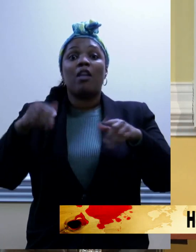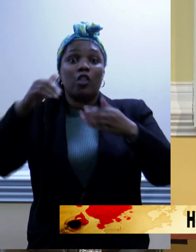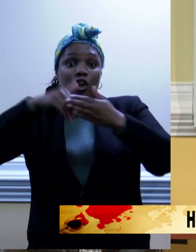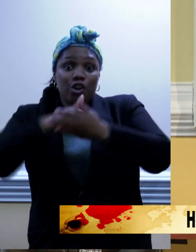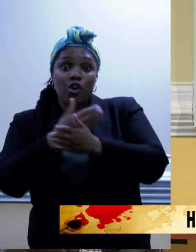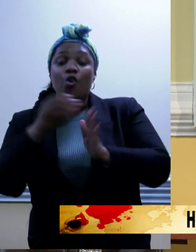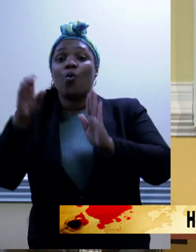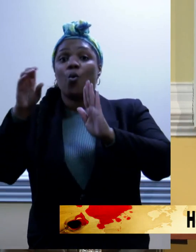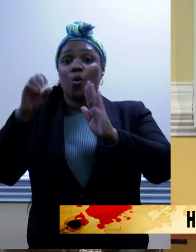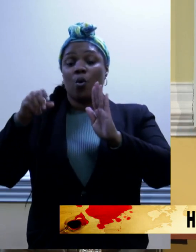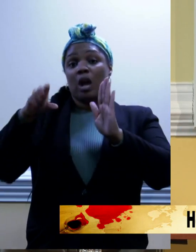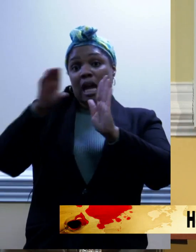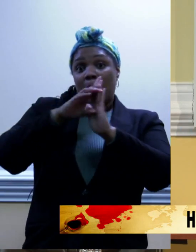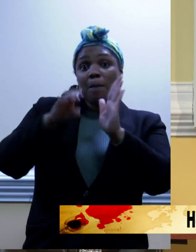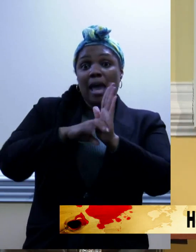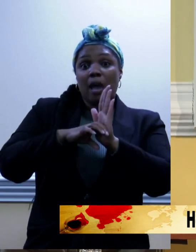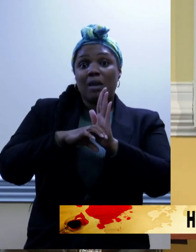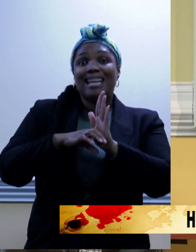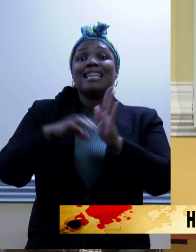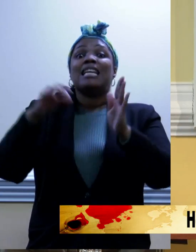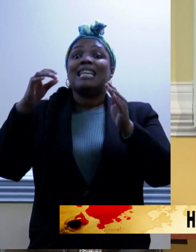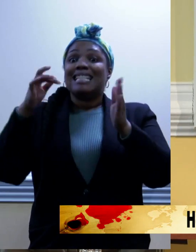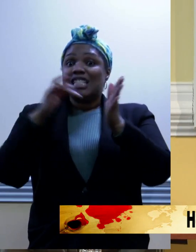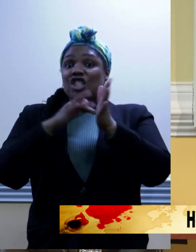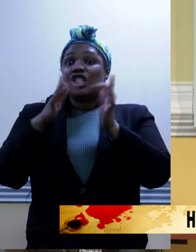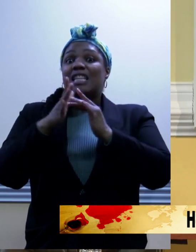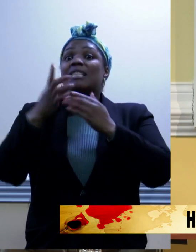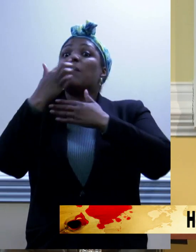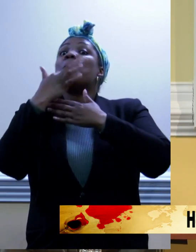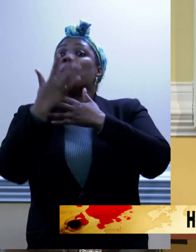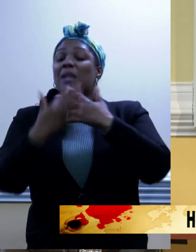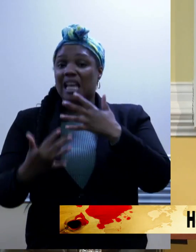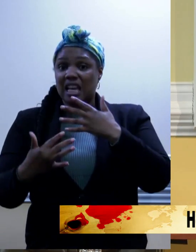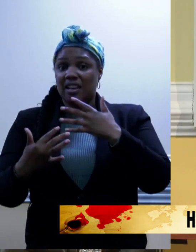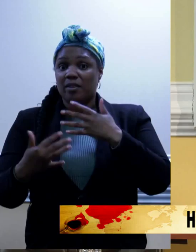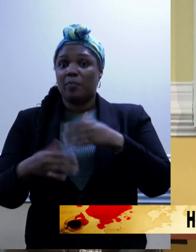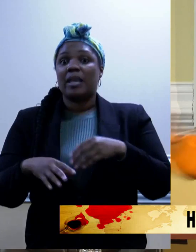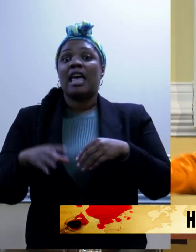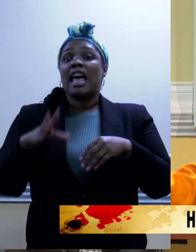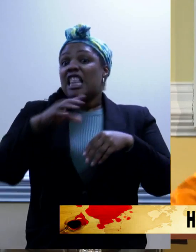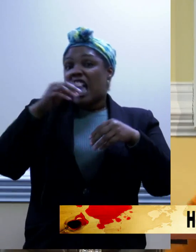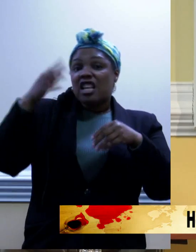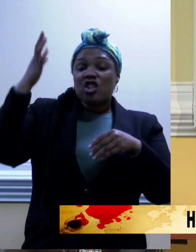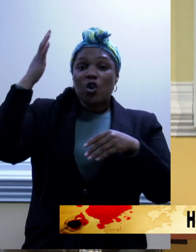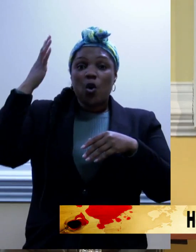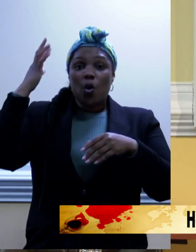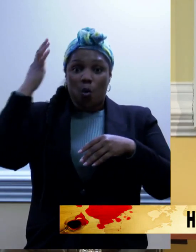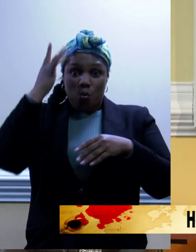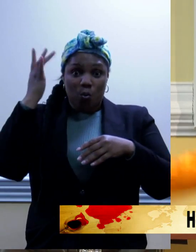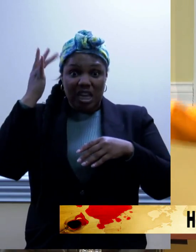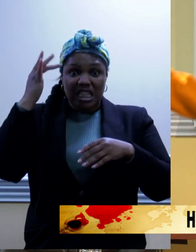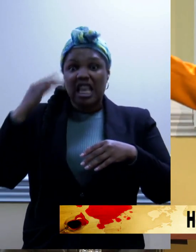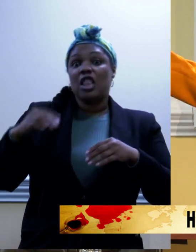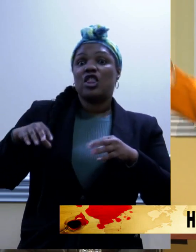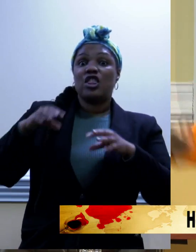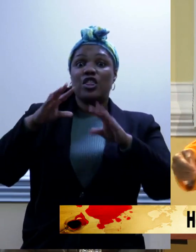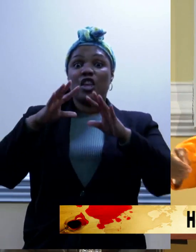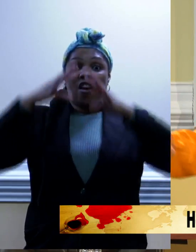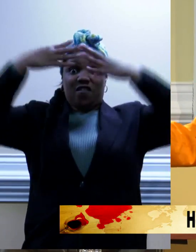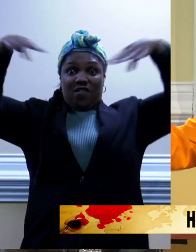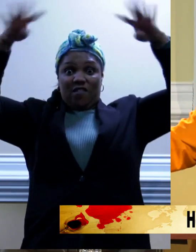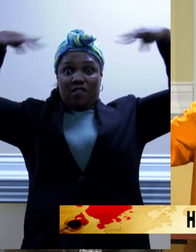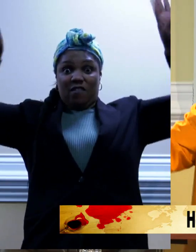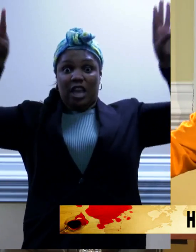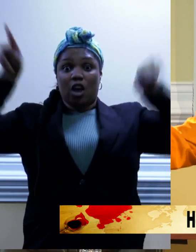when Jesus died on the cross, yeah, the veil of the temple ripped from top to bottom. That was the end of animal sacrifice and the